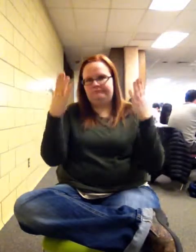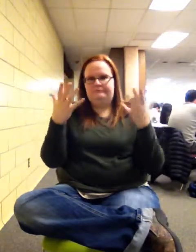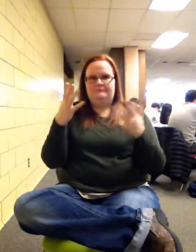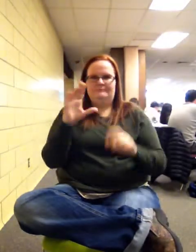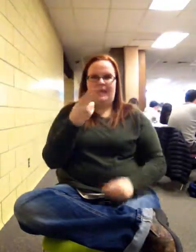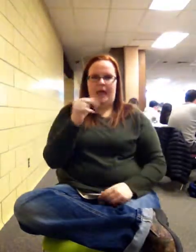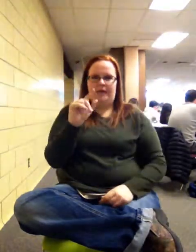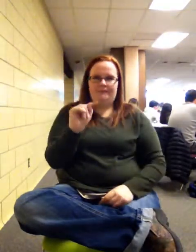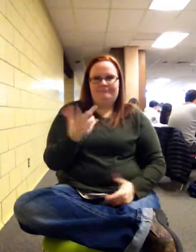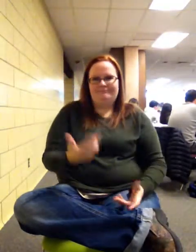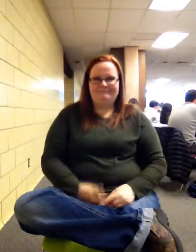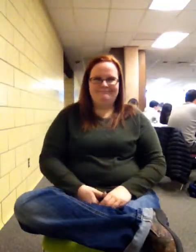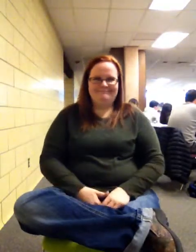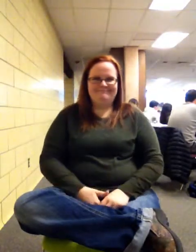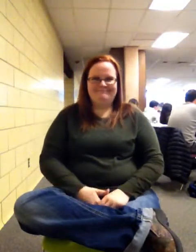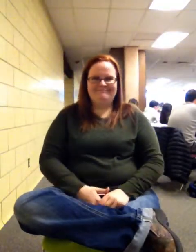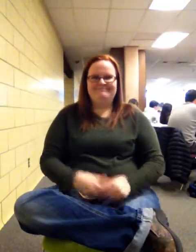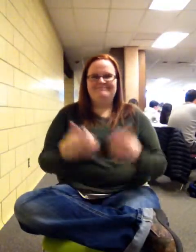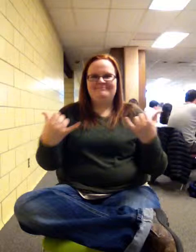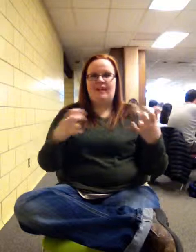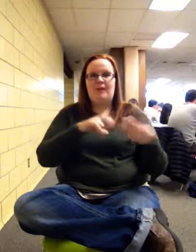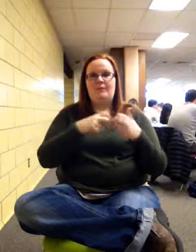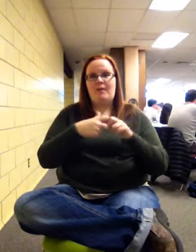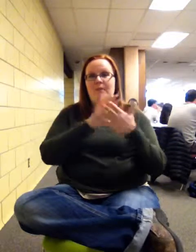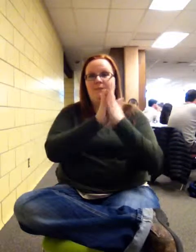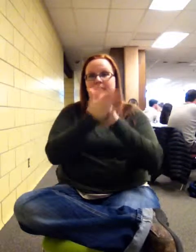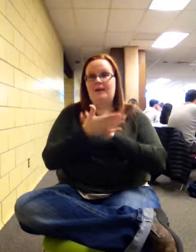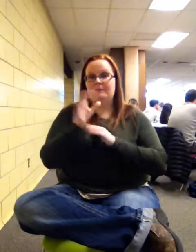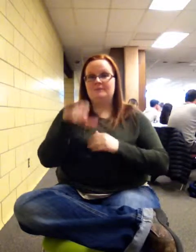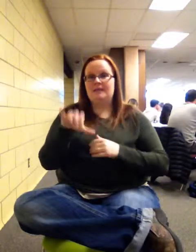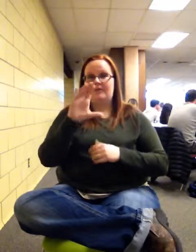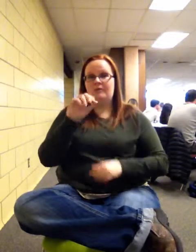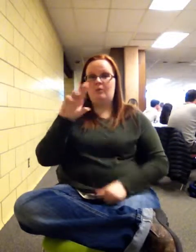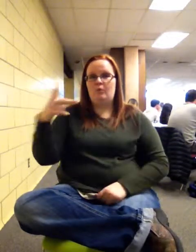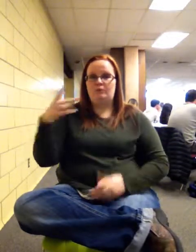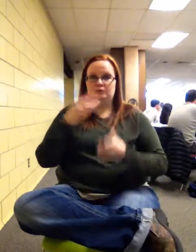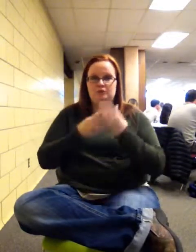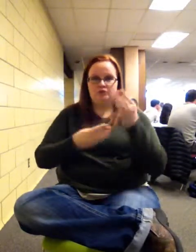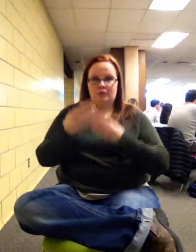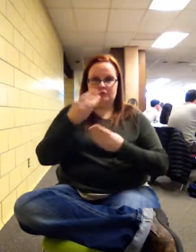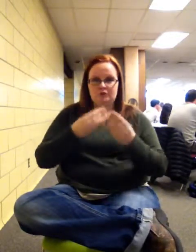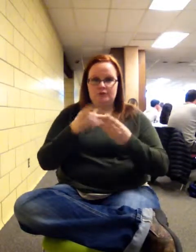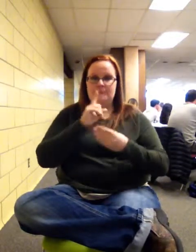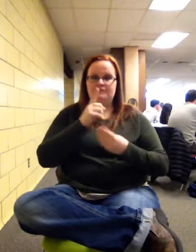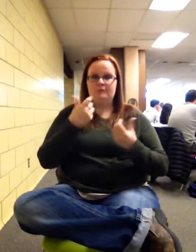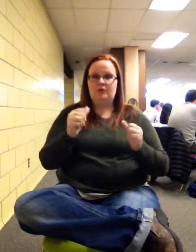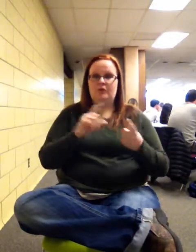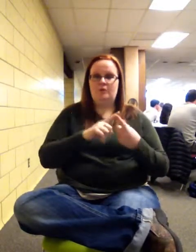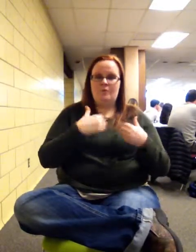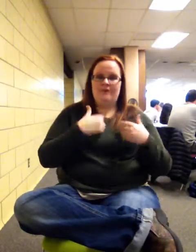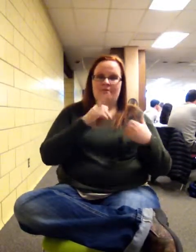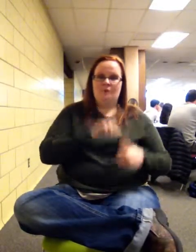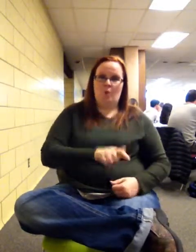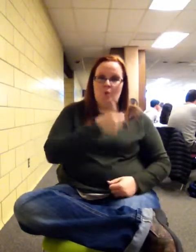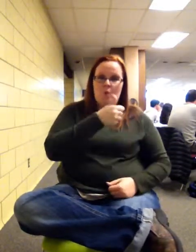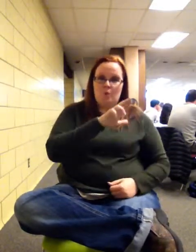Now the problem becomes that the corporate treasurer is trying to get the lowest rates they can, but these